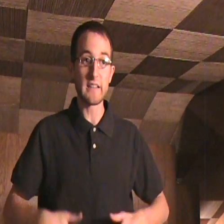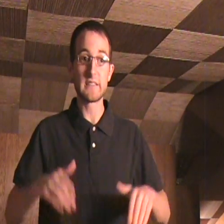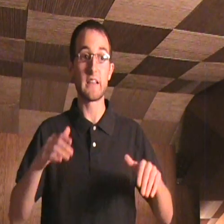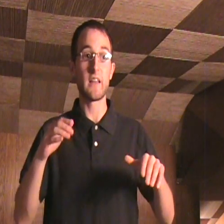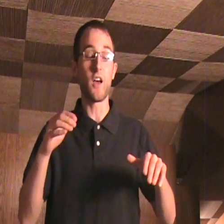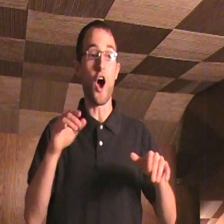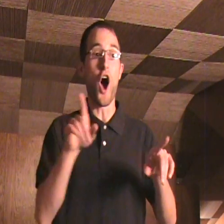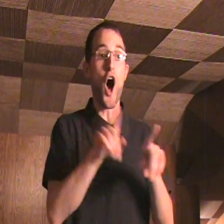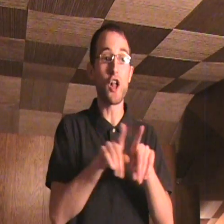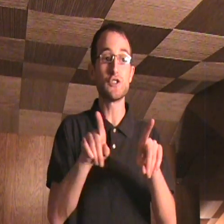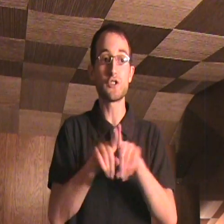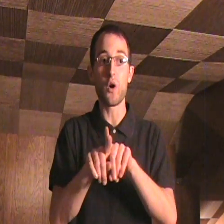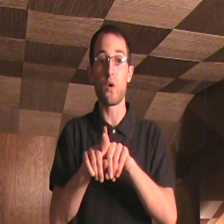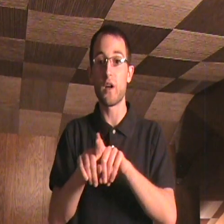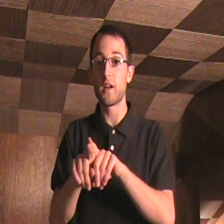action words. Justin, can you stand up for me?